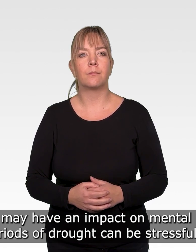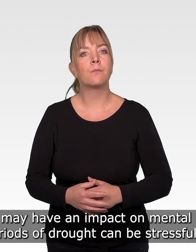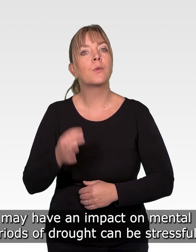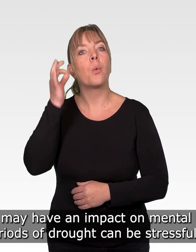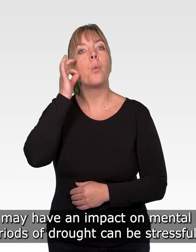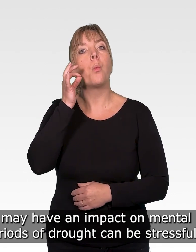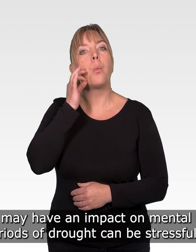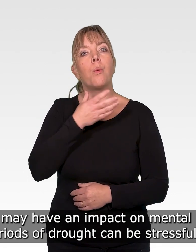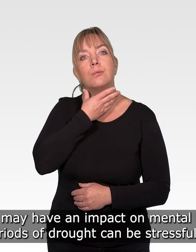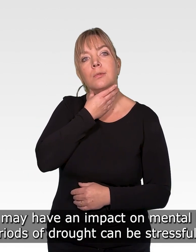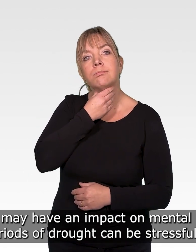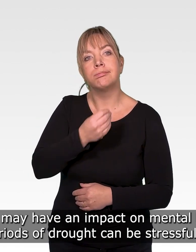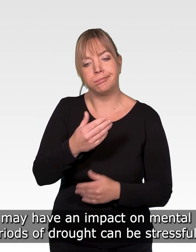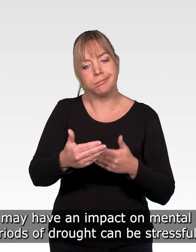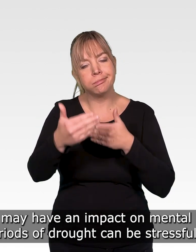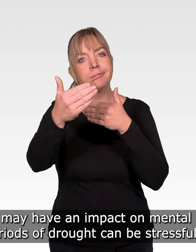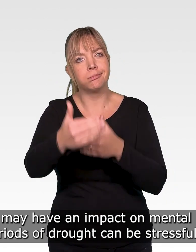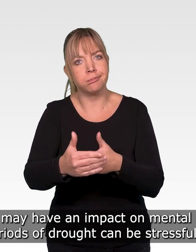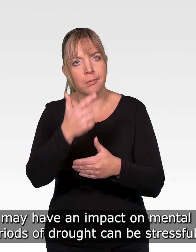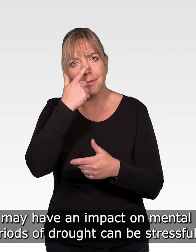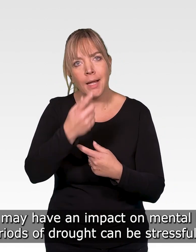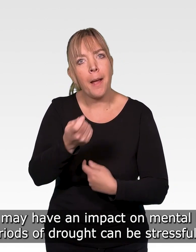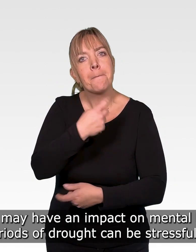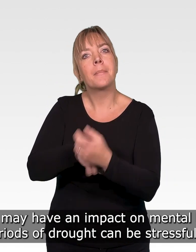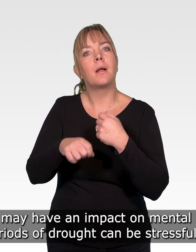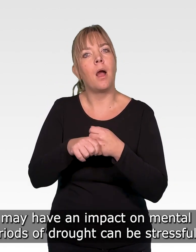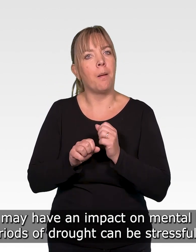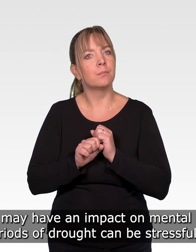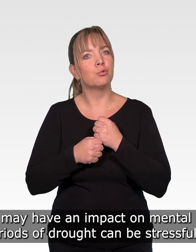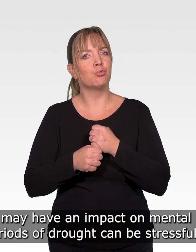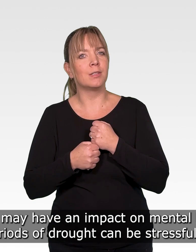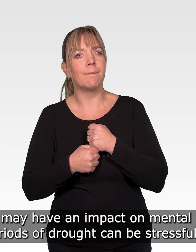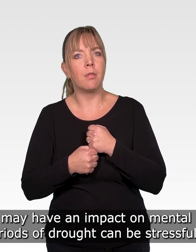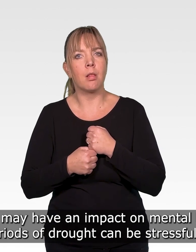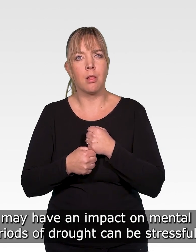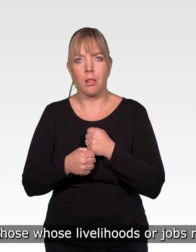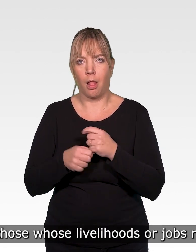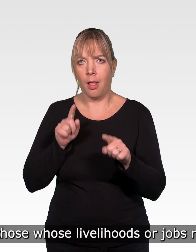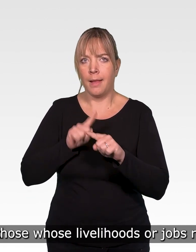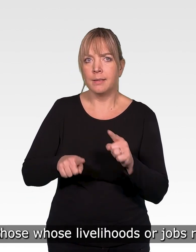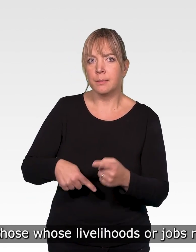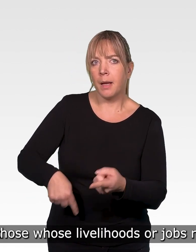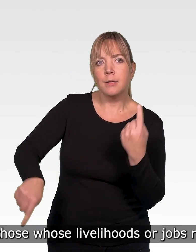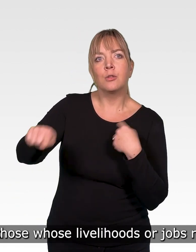Periods of drought can be stressful, especially for those whose livelihoods or jobs rely on water.